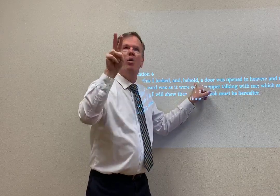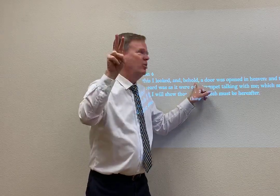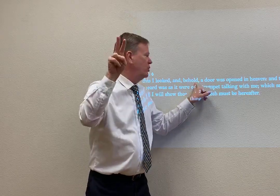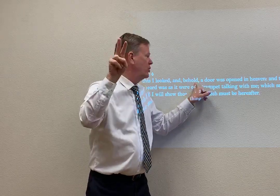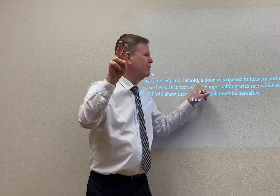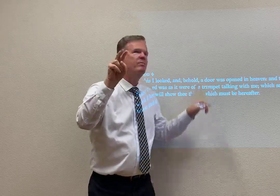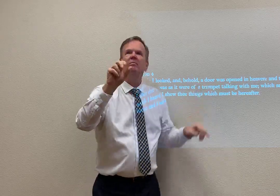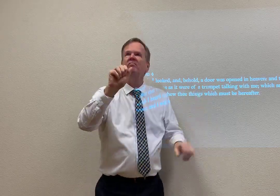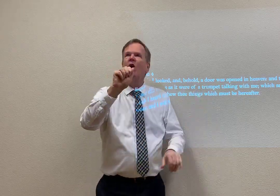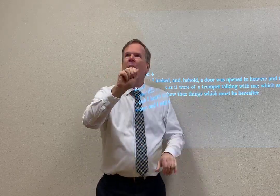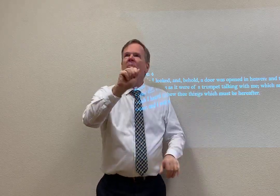And behold.